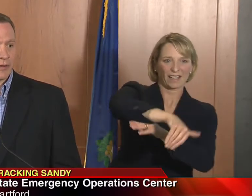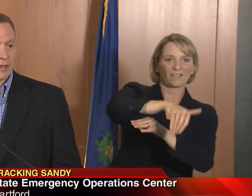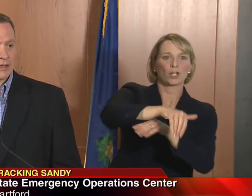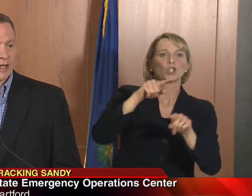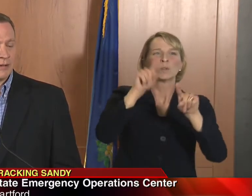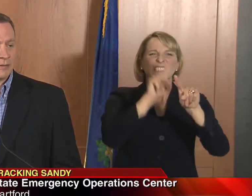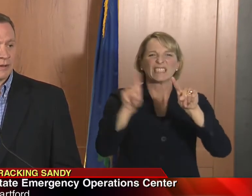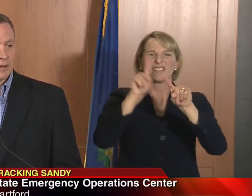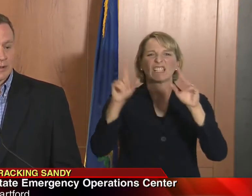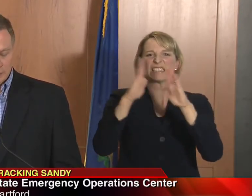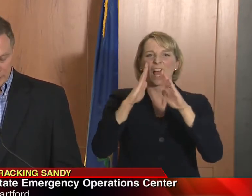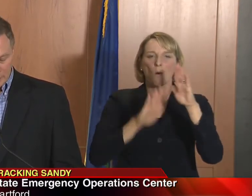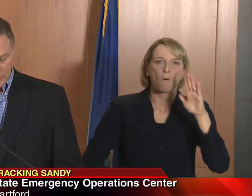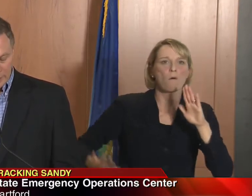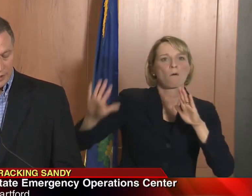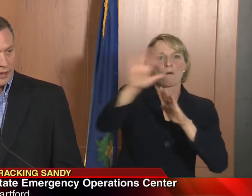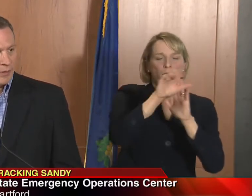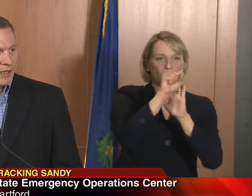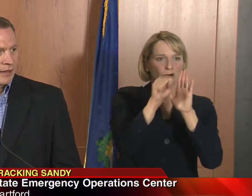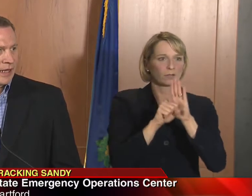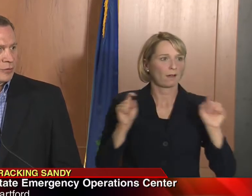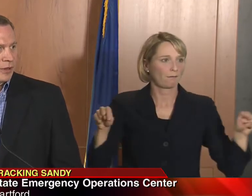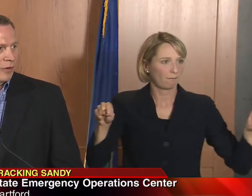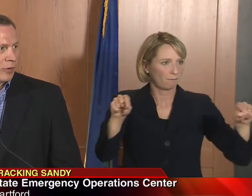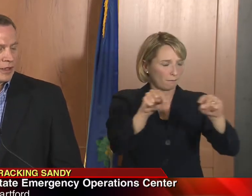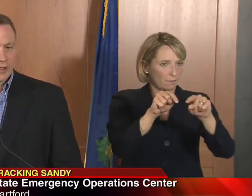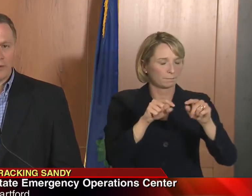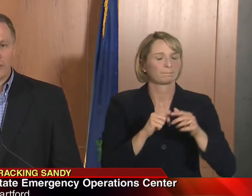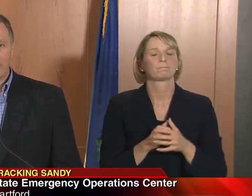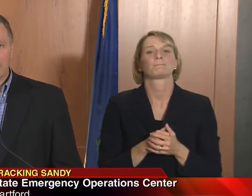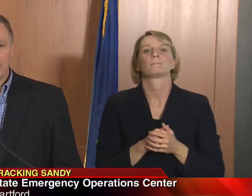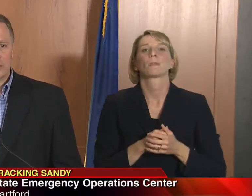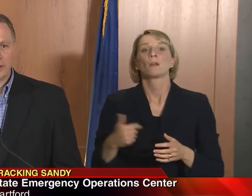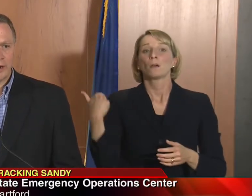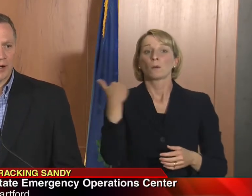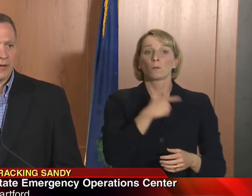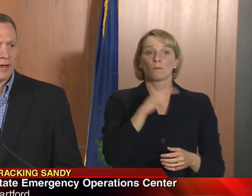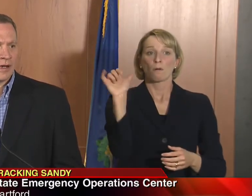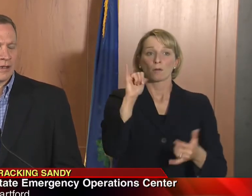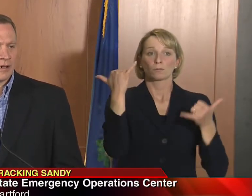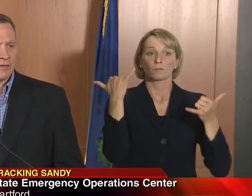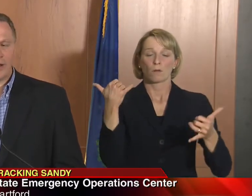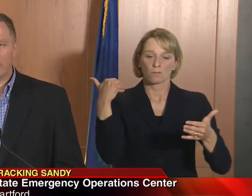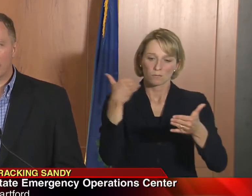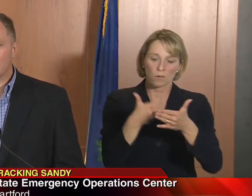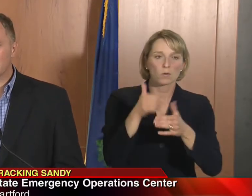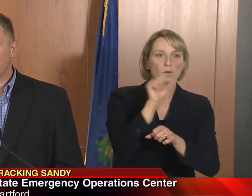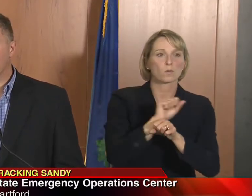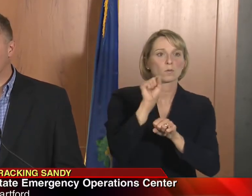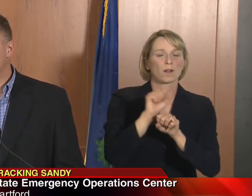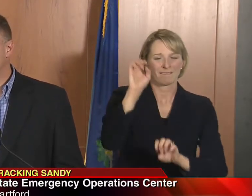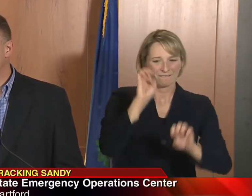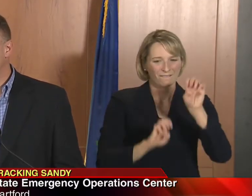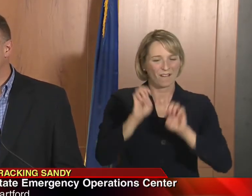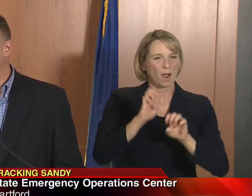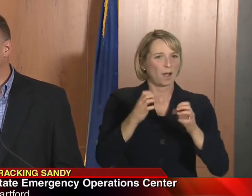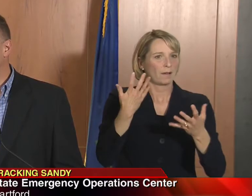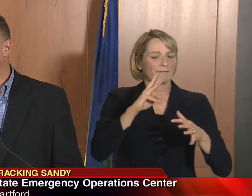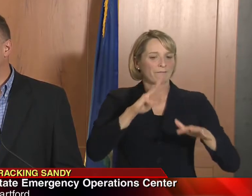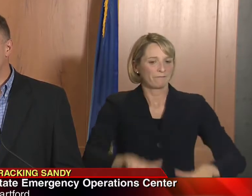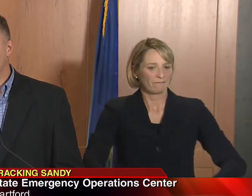municipalities throughout the state. And beyond that, we are working very closely now on evaluating this flooding potential